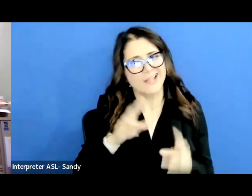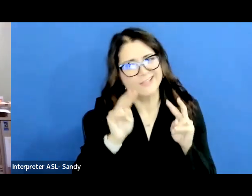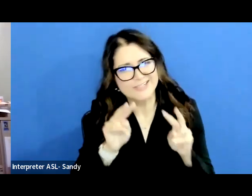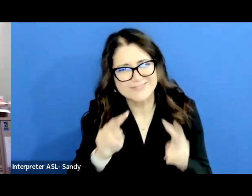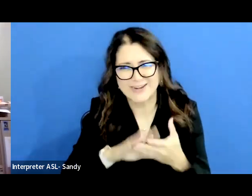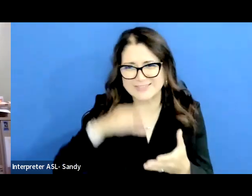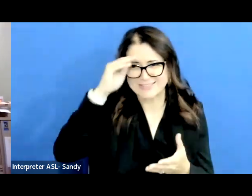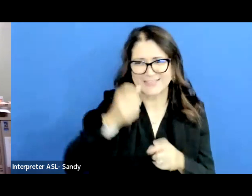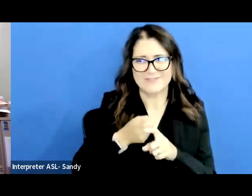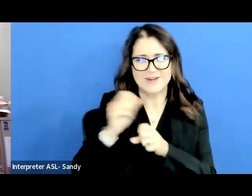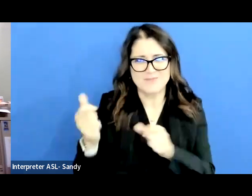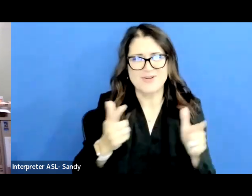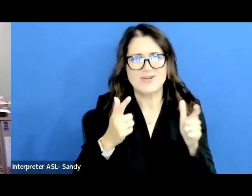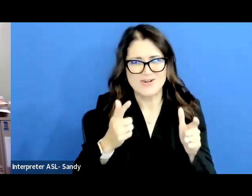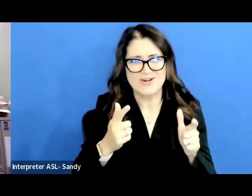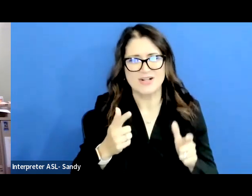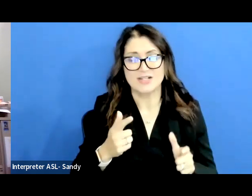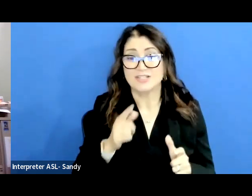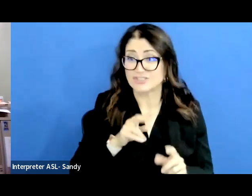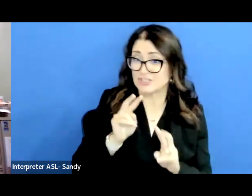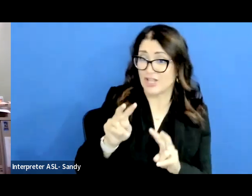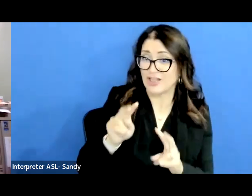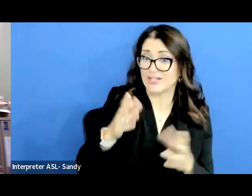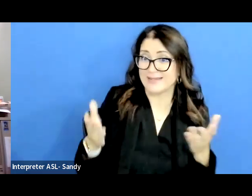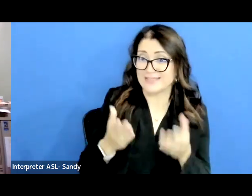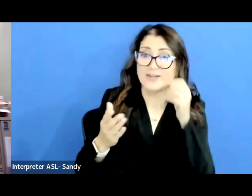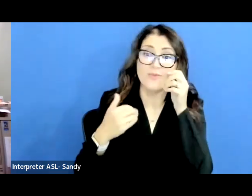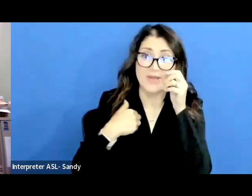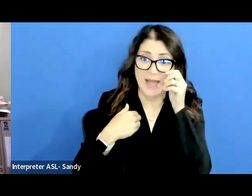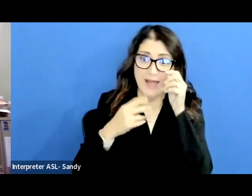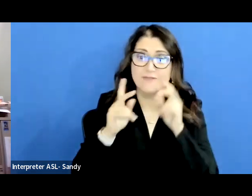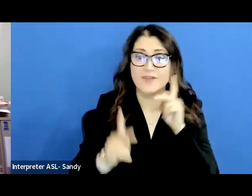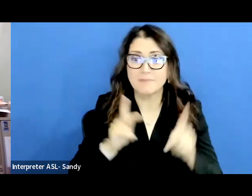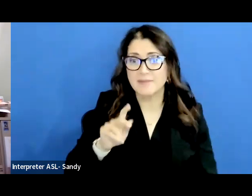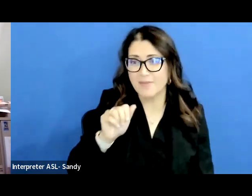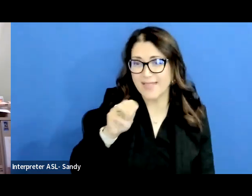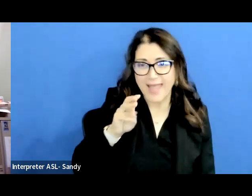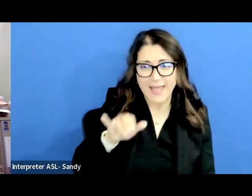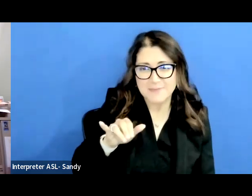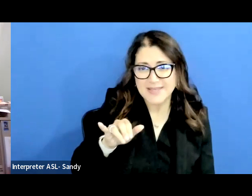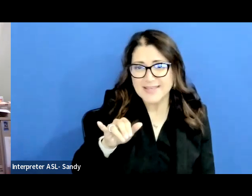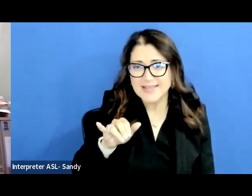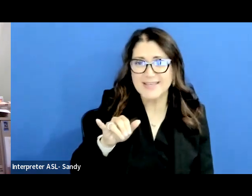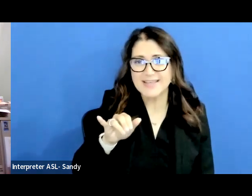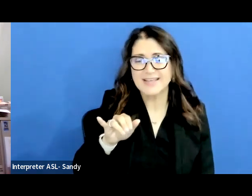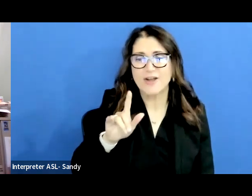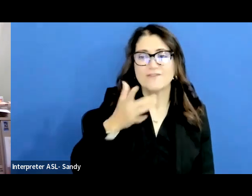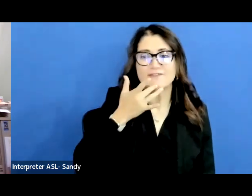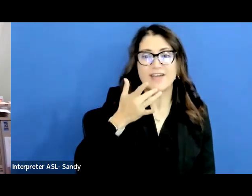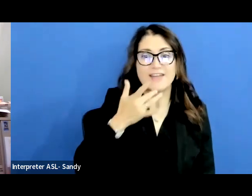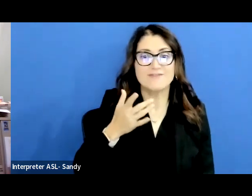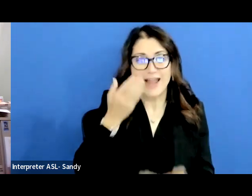you. Just looking here, we have some people, Amy, favorite